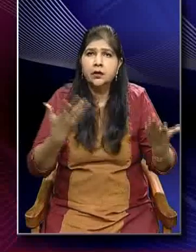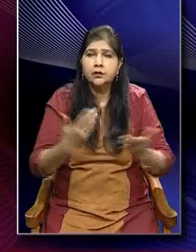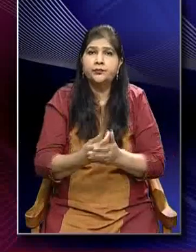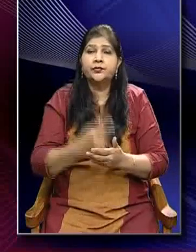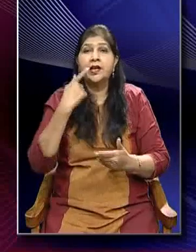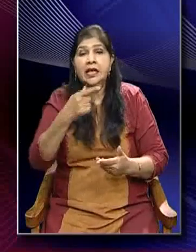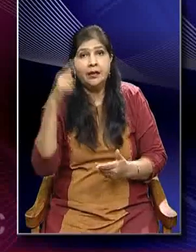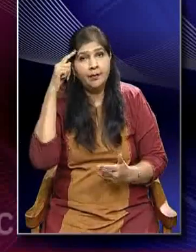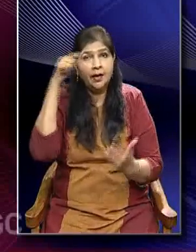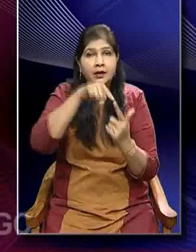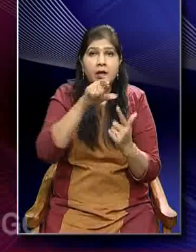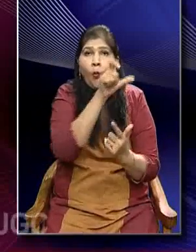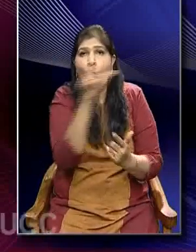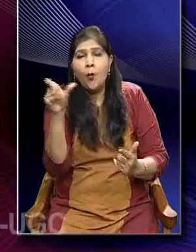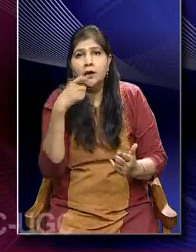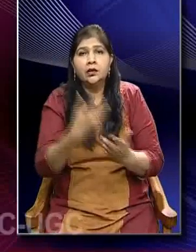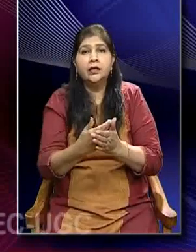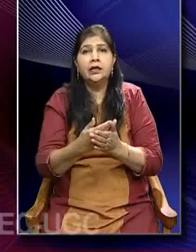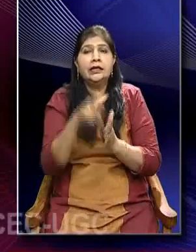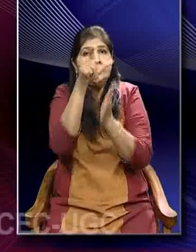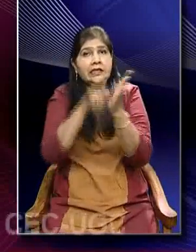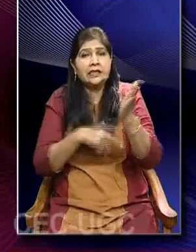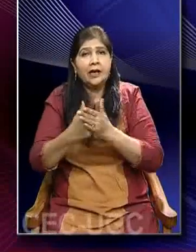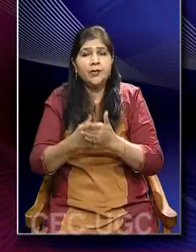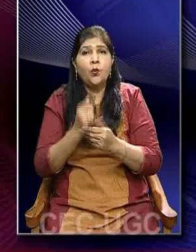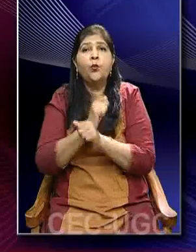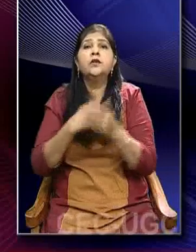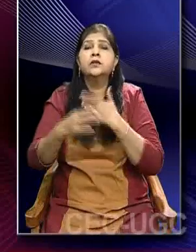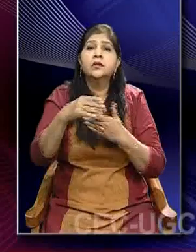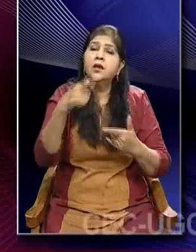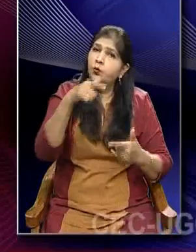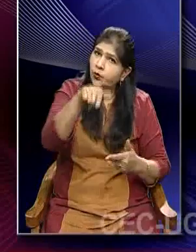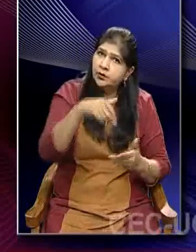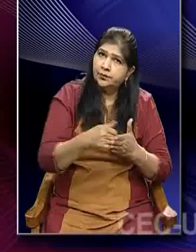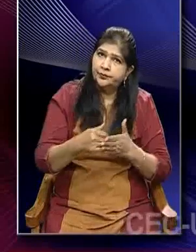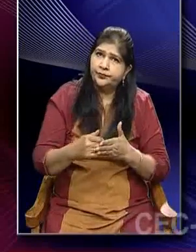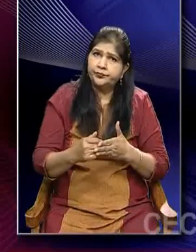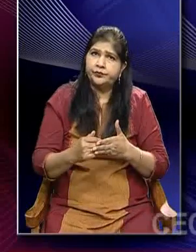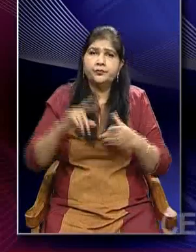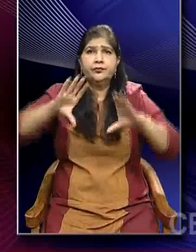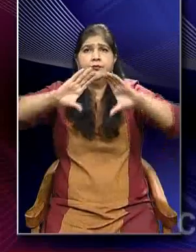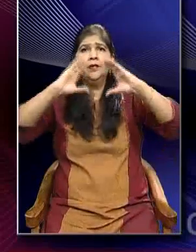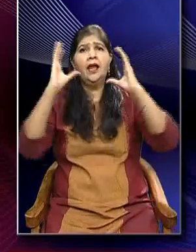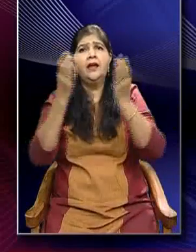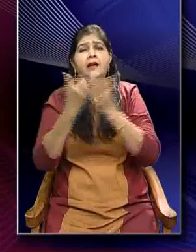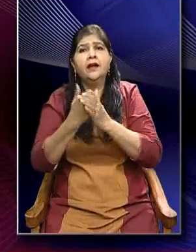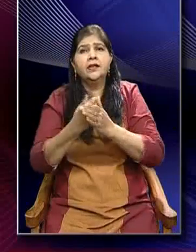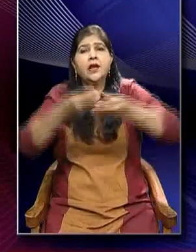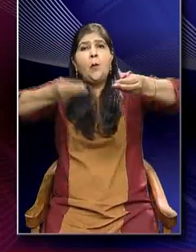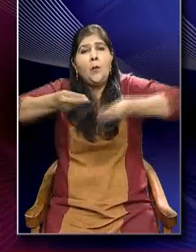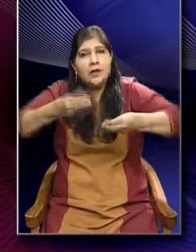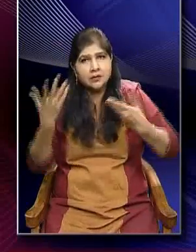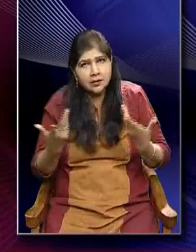globalization and described the ways in which international